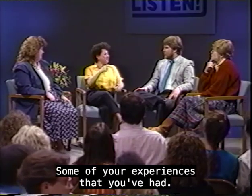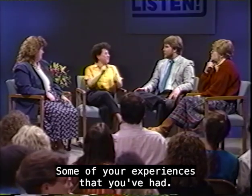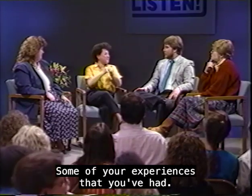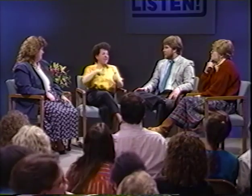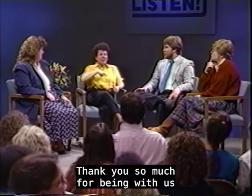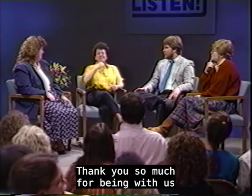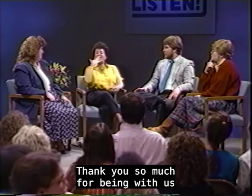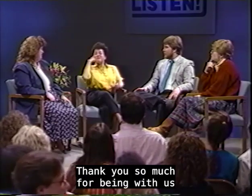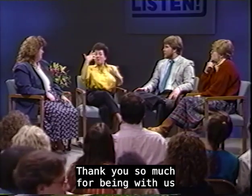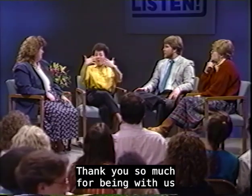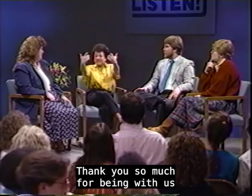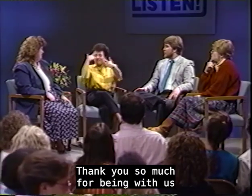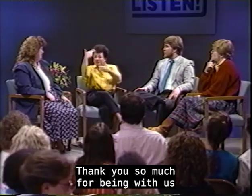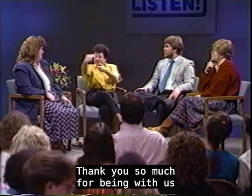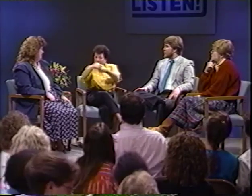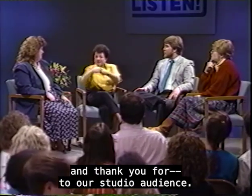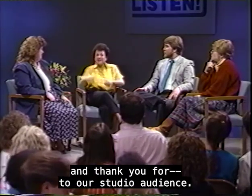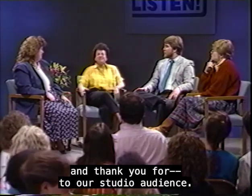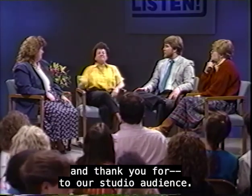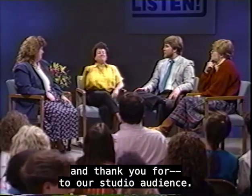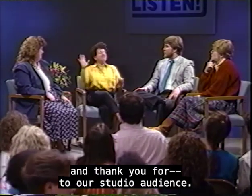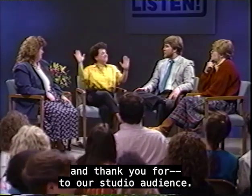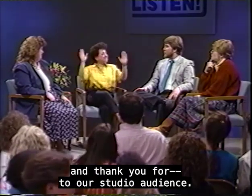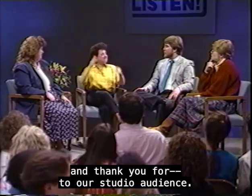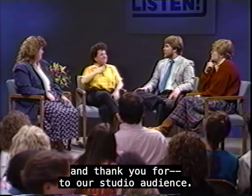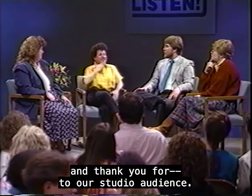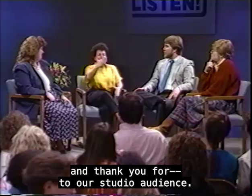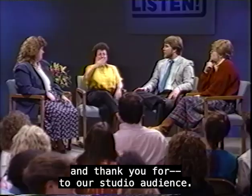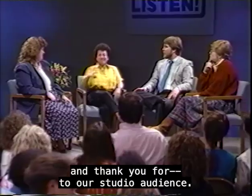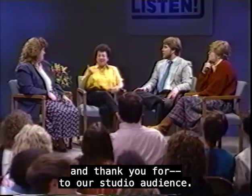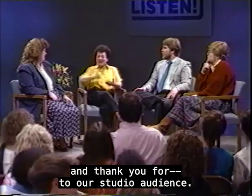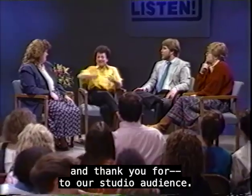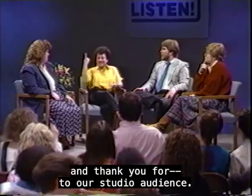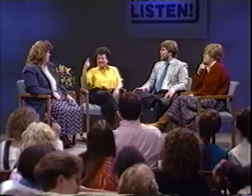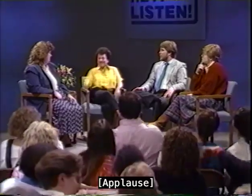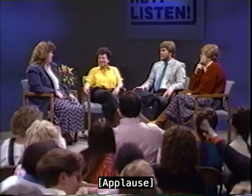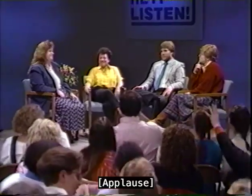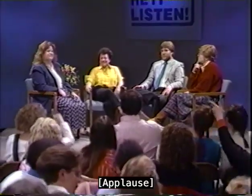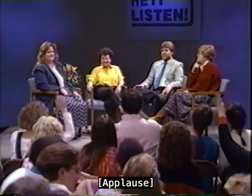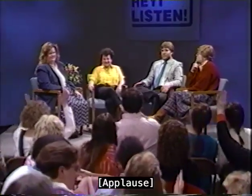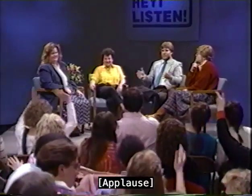you've had. Thank you so much for being with us, and thank you to our studio audience.